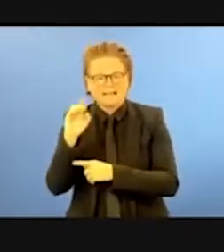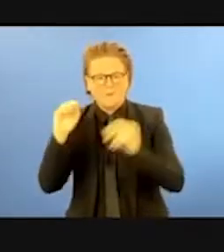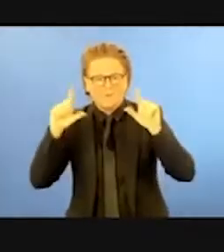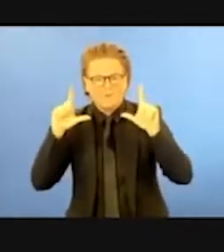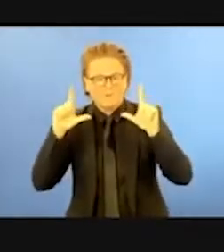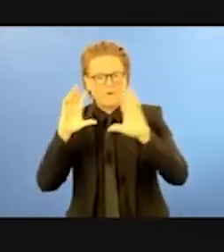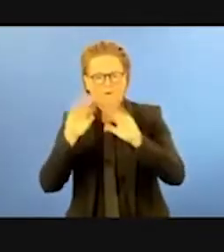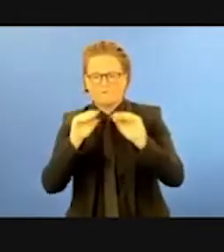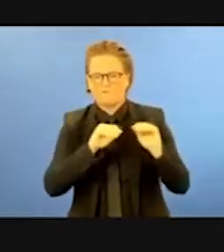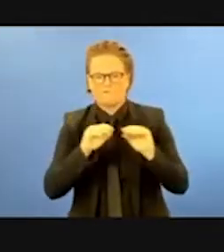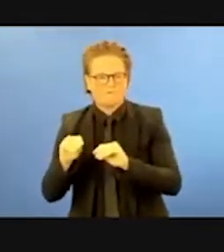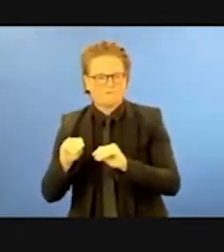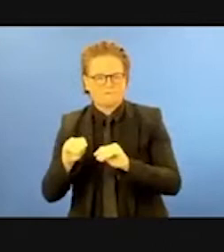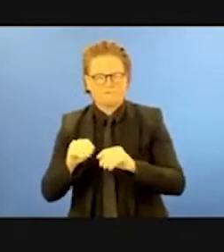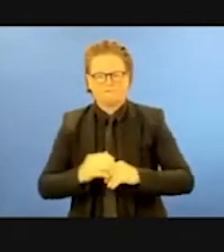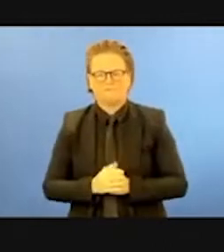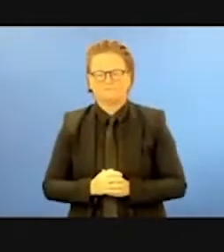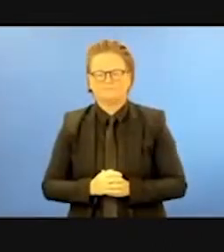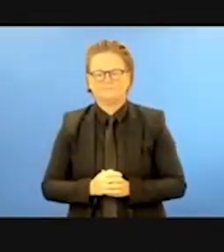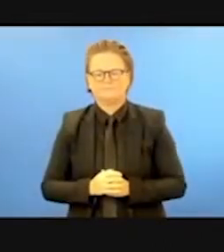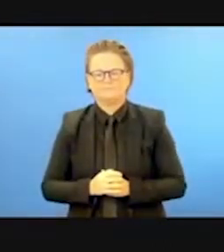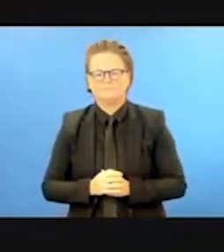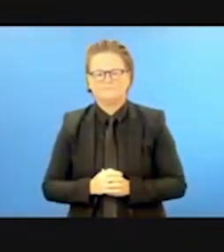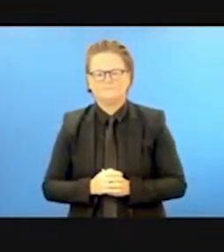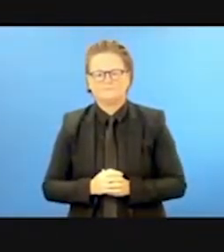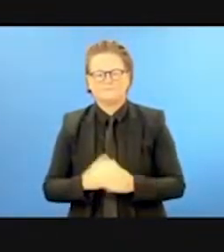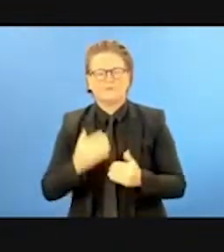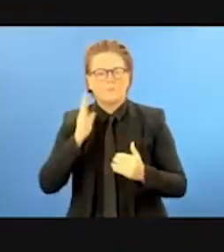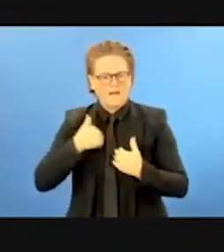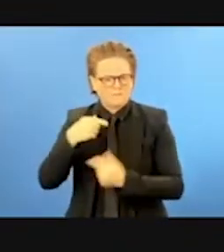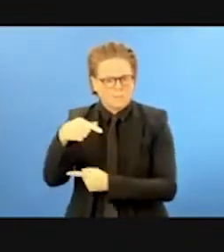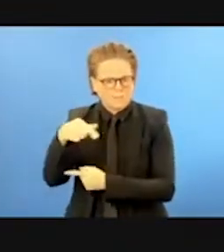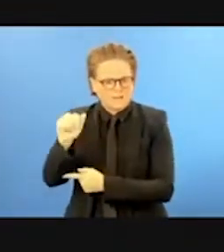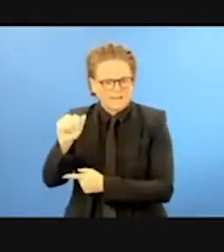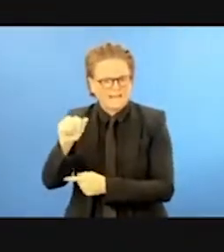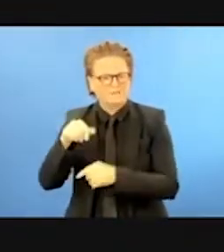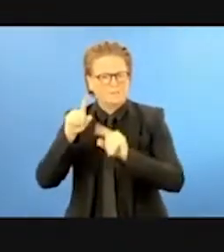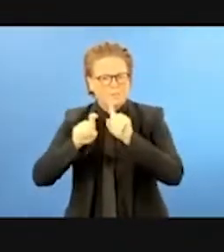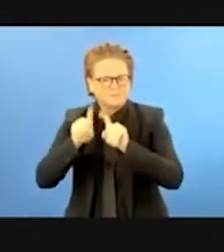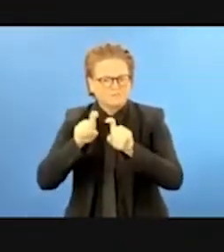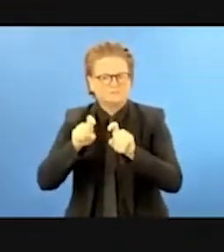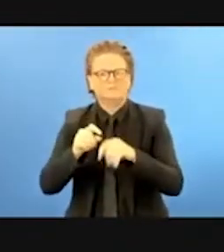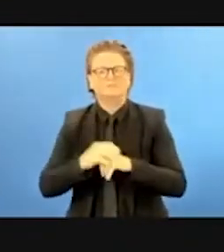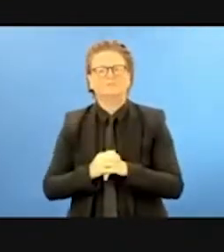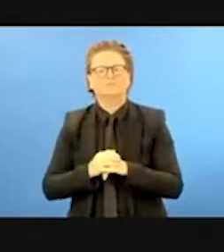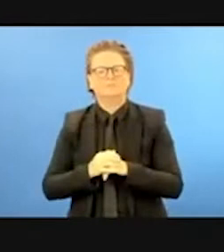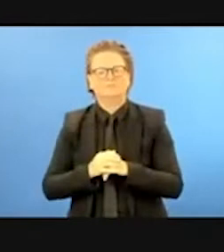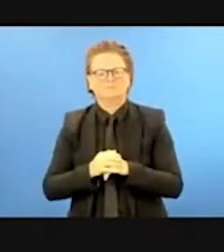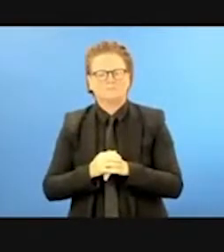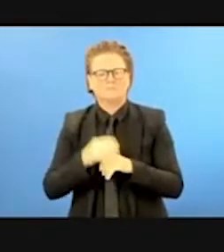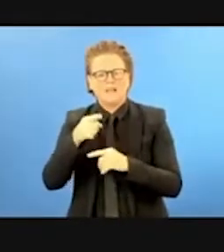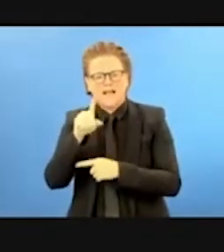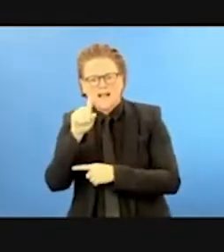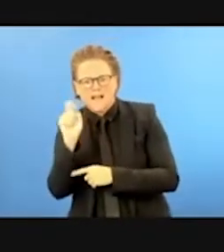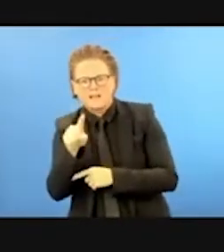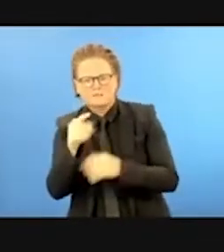Q&A. To participate in Q&A, please open the chat by clicking the chat button at the bottom of your screen and send your questions